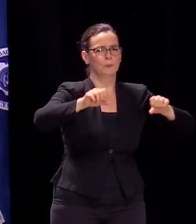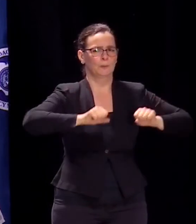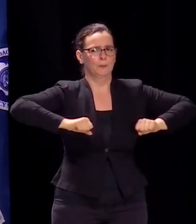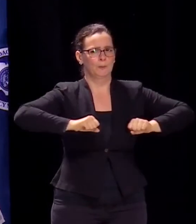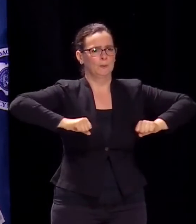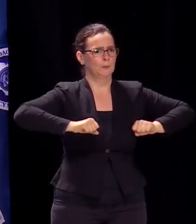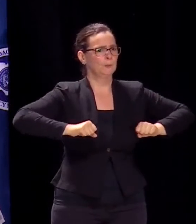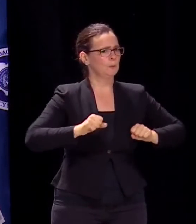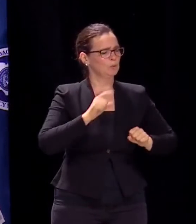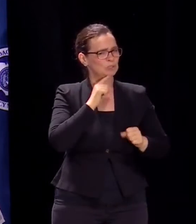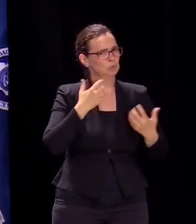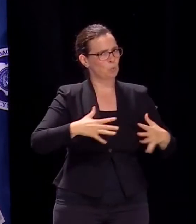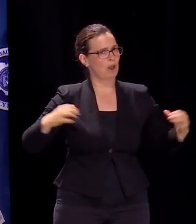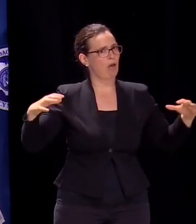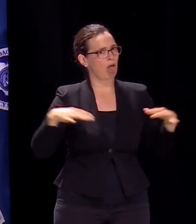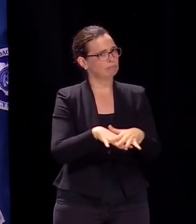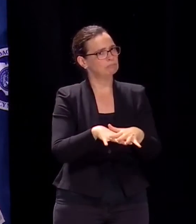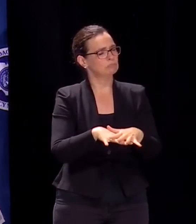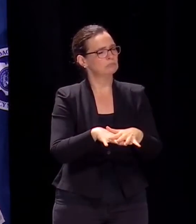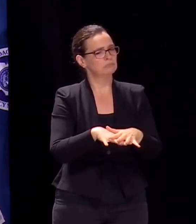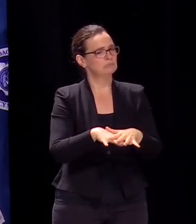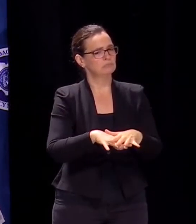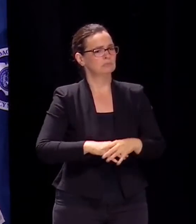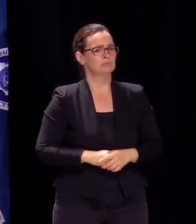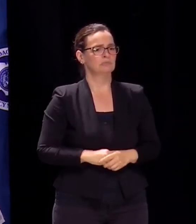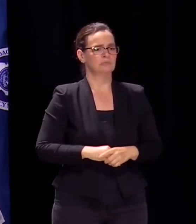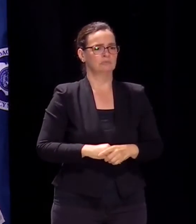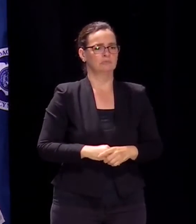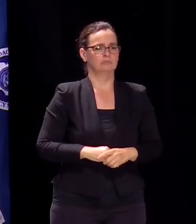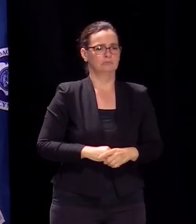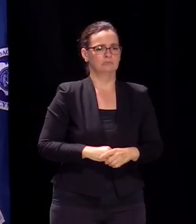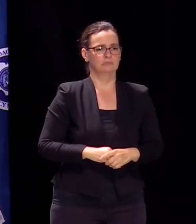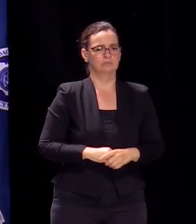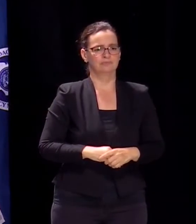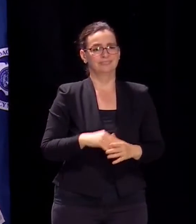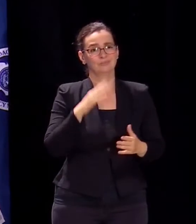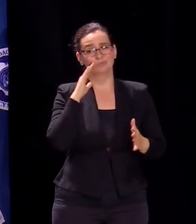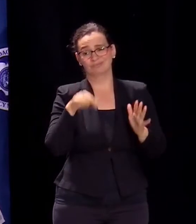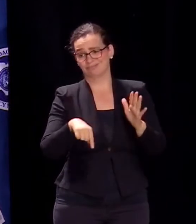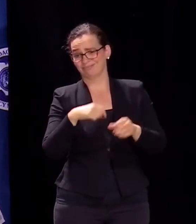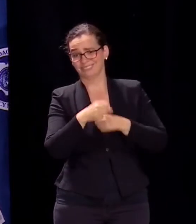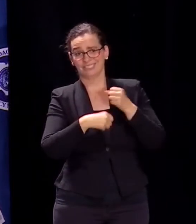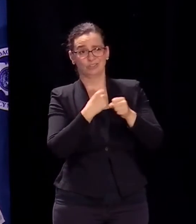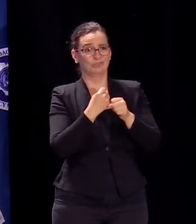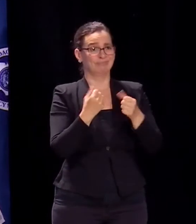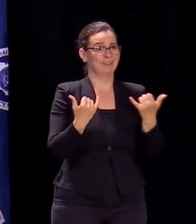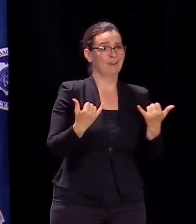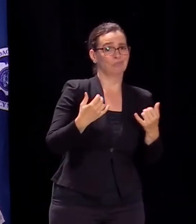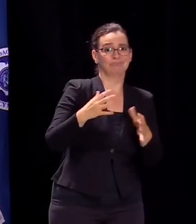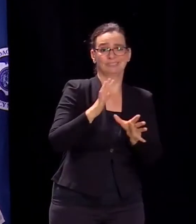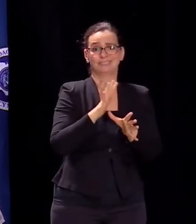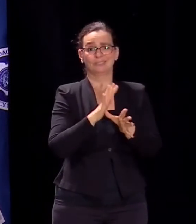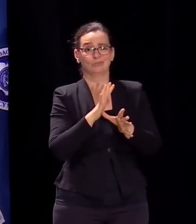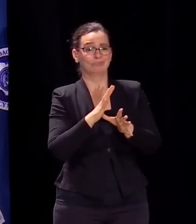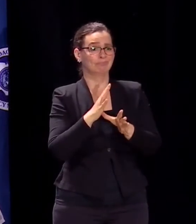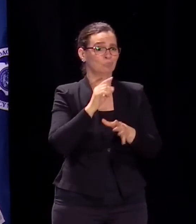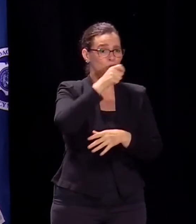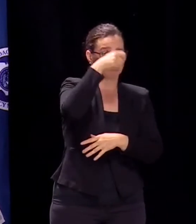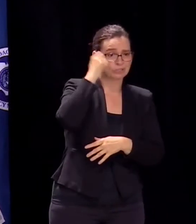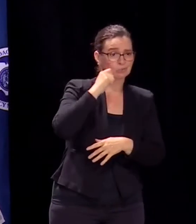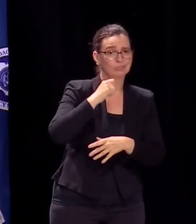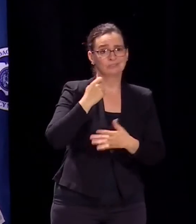an abnormal example of what high school seniors do in Onondaga County. So it just points out there's risk when you get together.